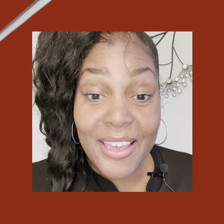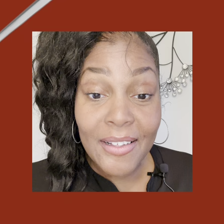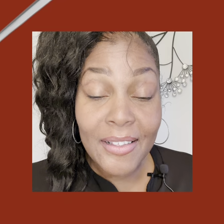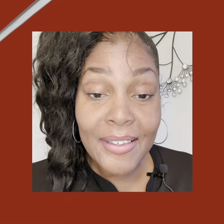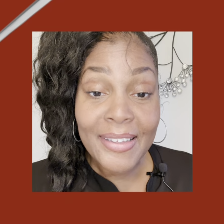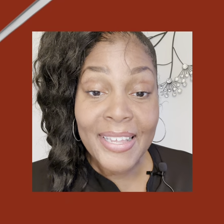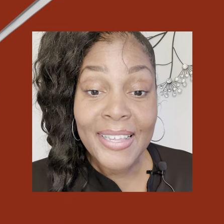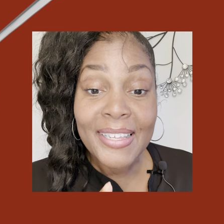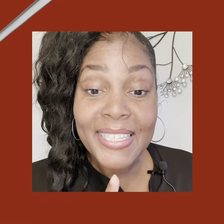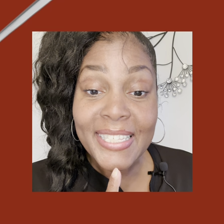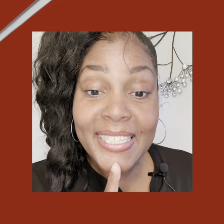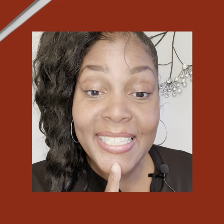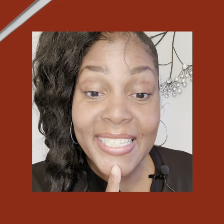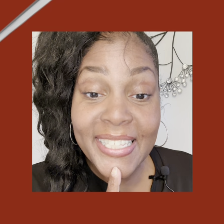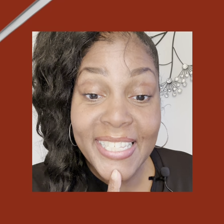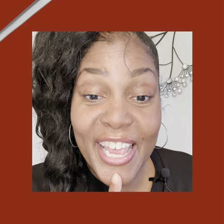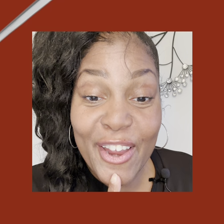Cereal.